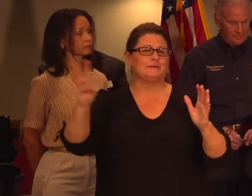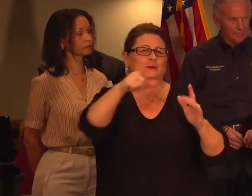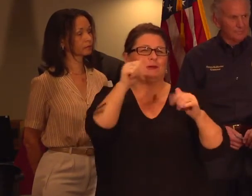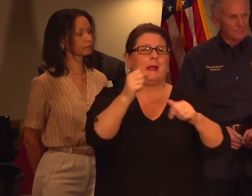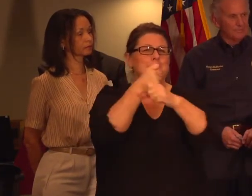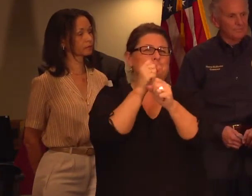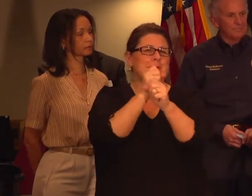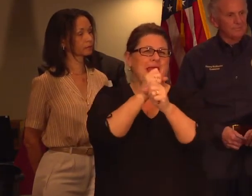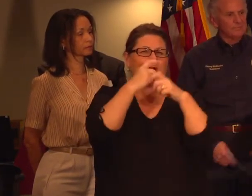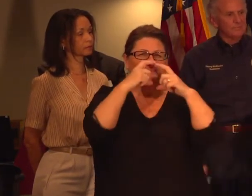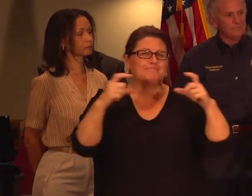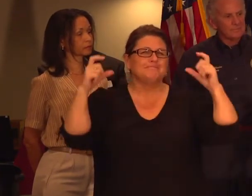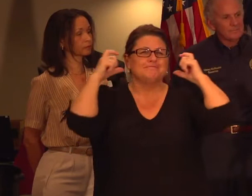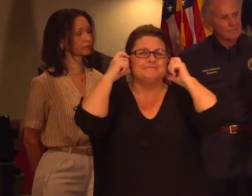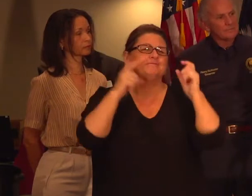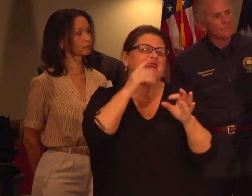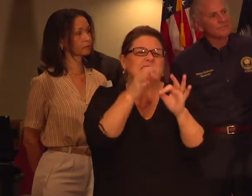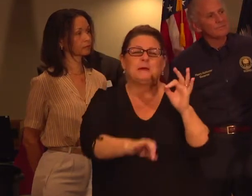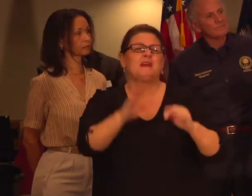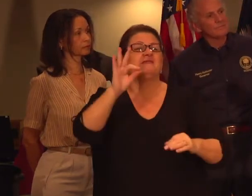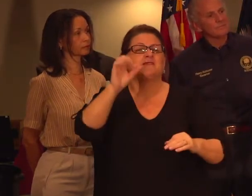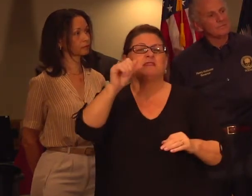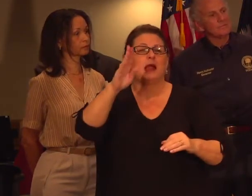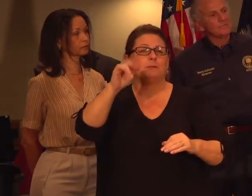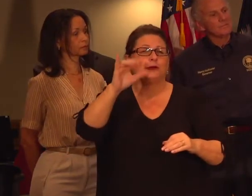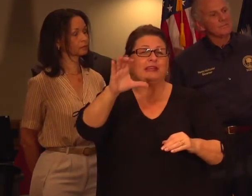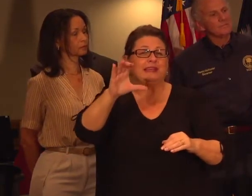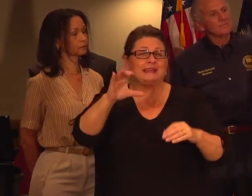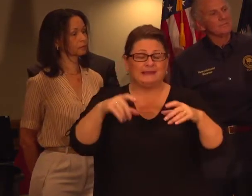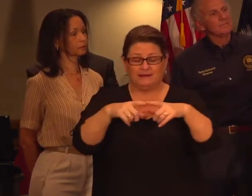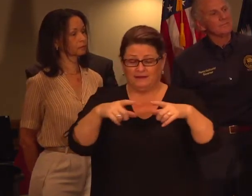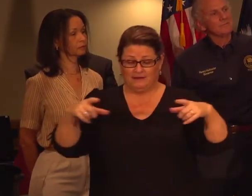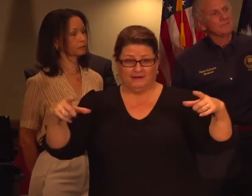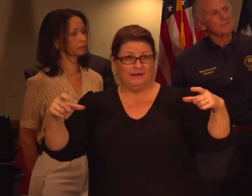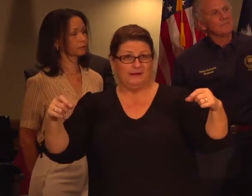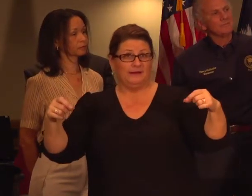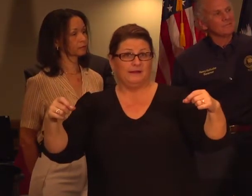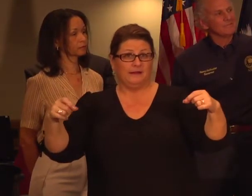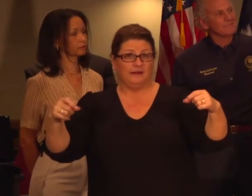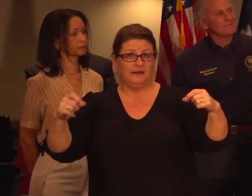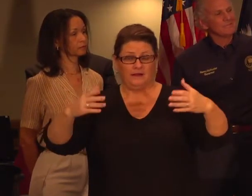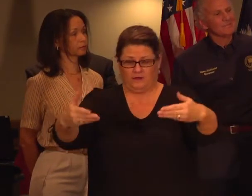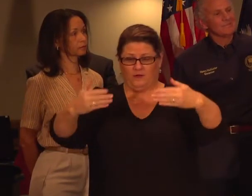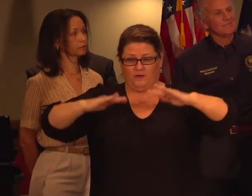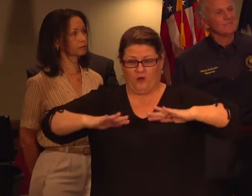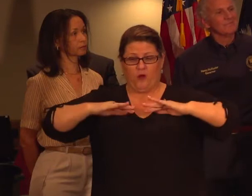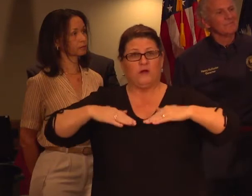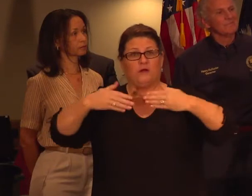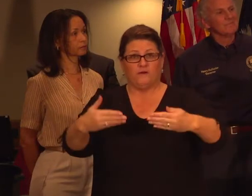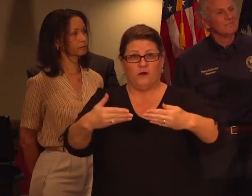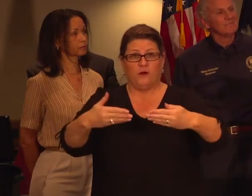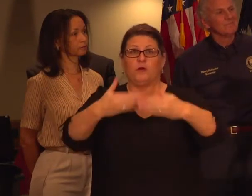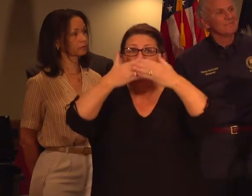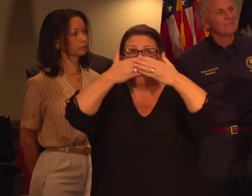simple. All you need is a piece of fabric. You can take the fabric and fold the fabric so that it fits over your